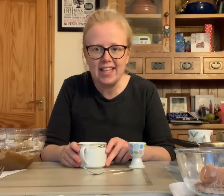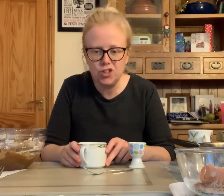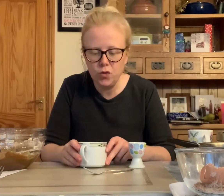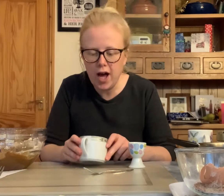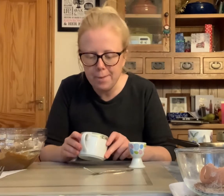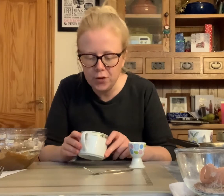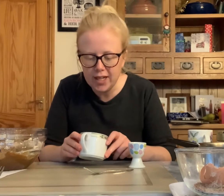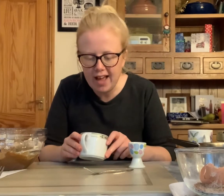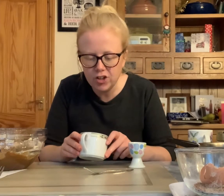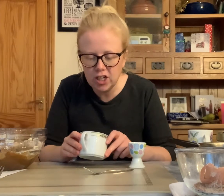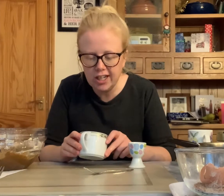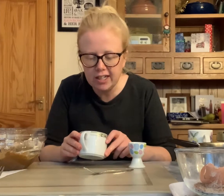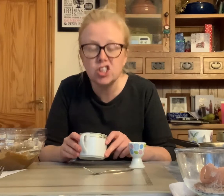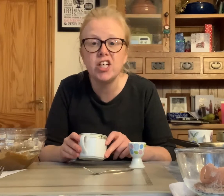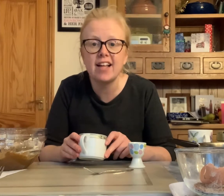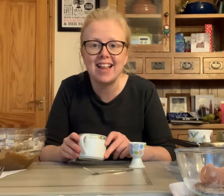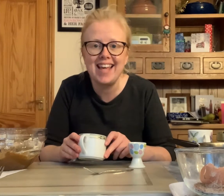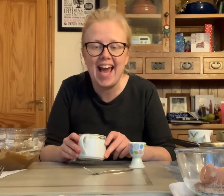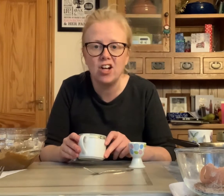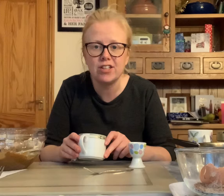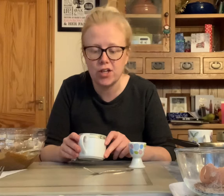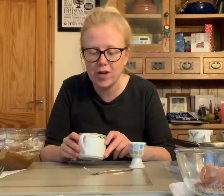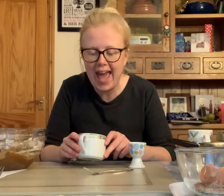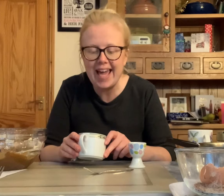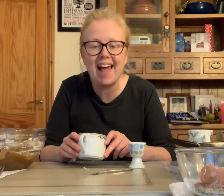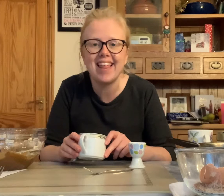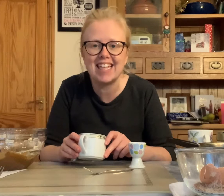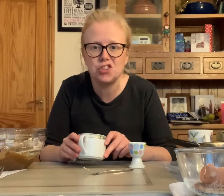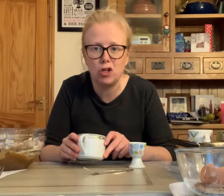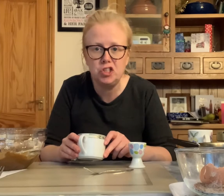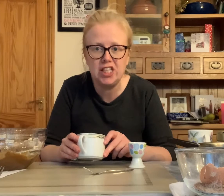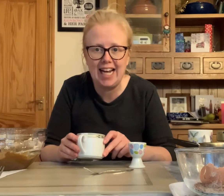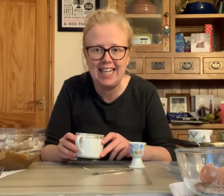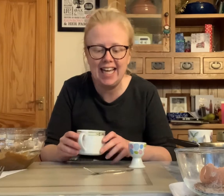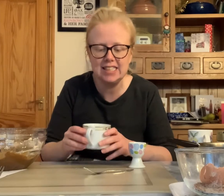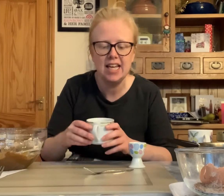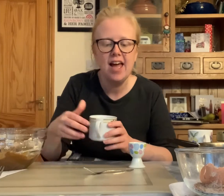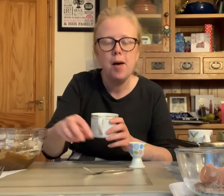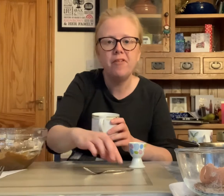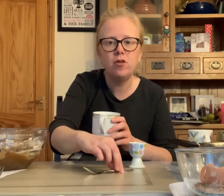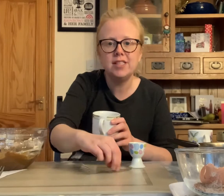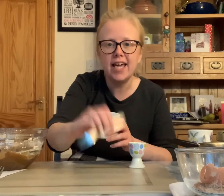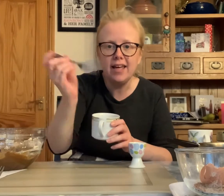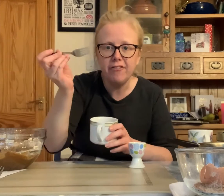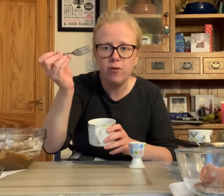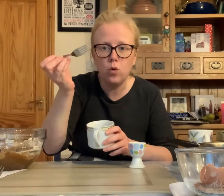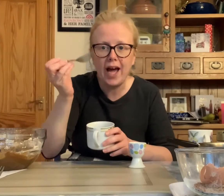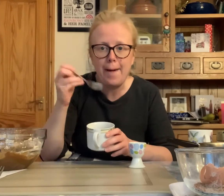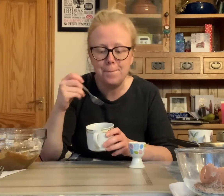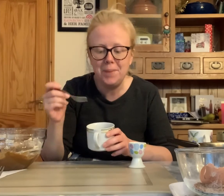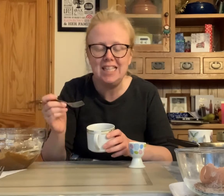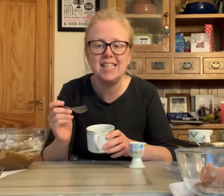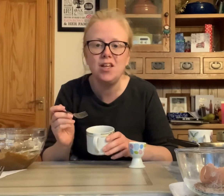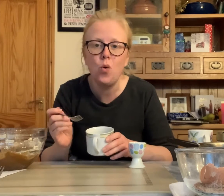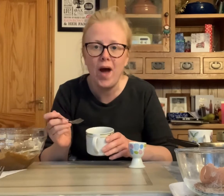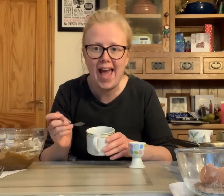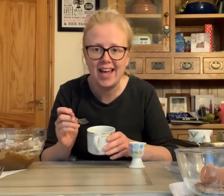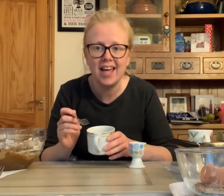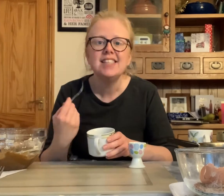your cup, you can have a good look to check that the egg looks okay and that there's no shell in it before taking a fork and beating your egg. So when